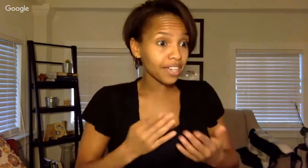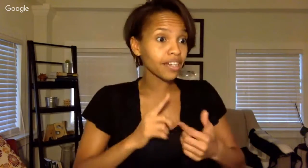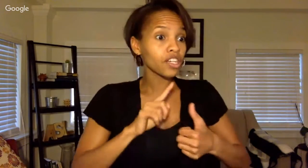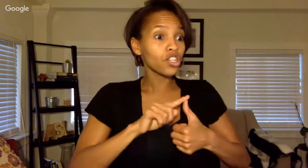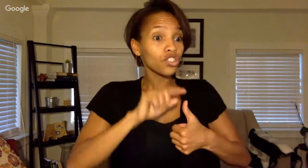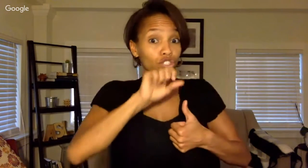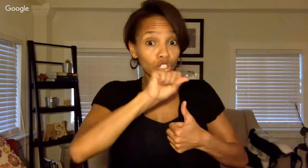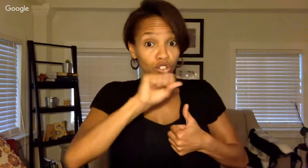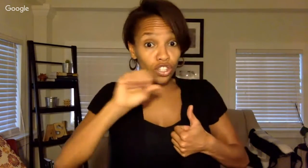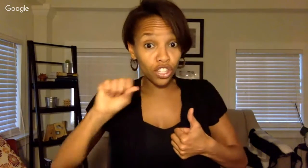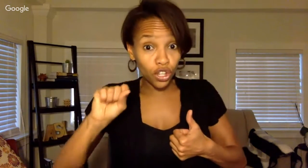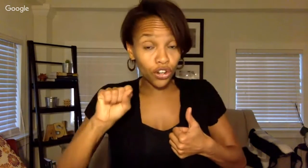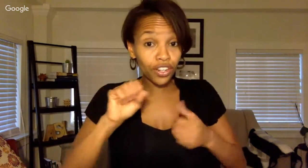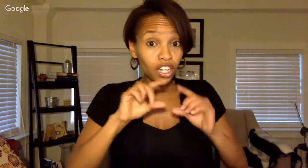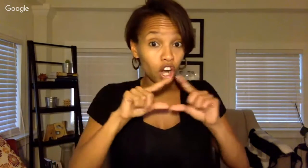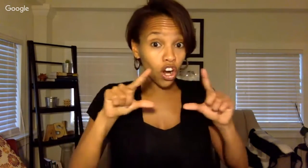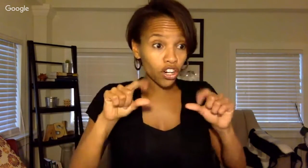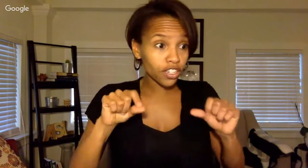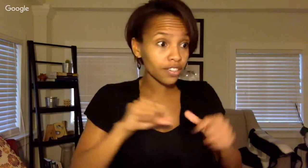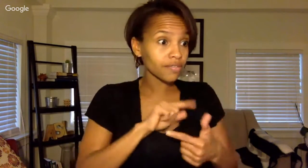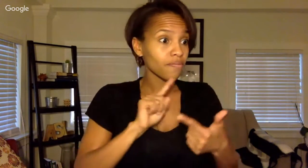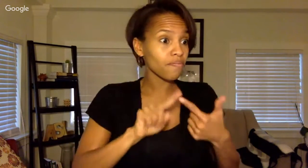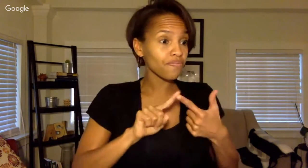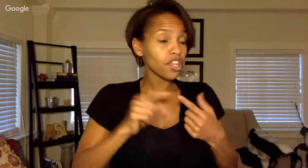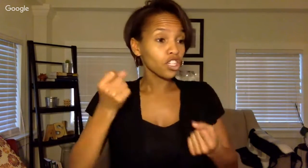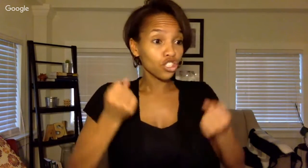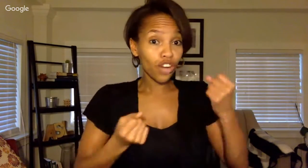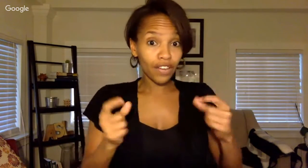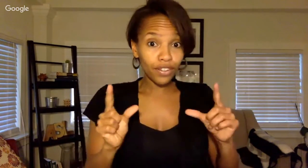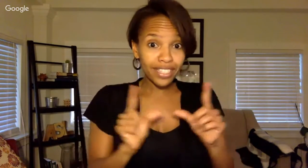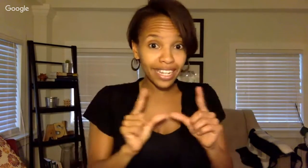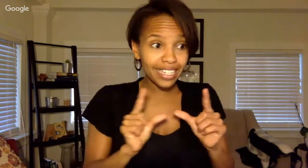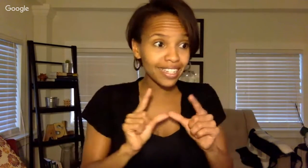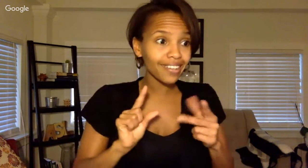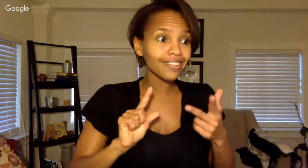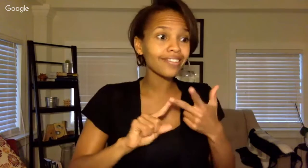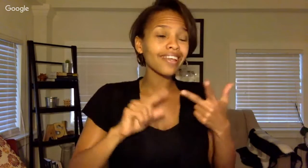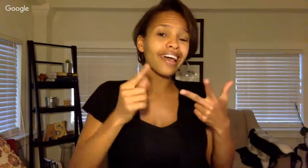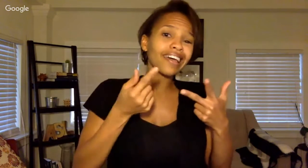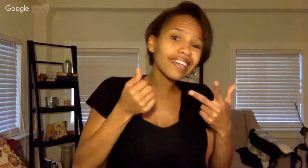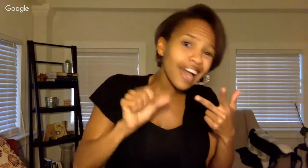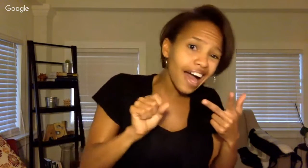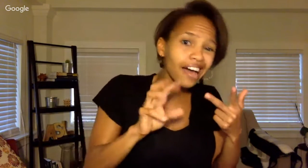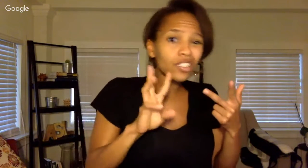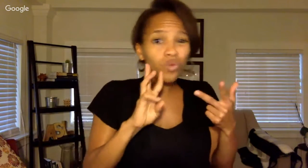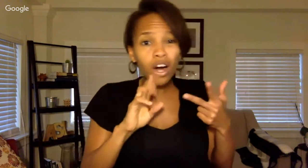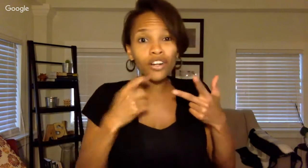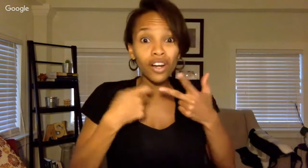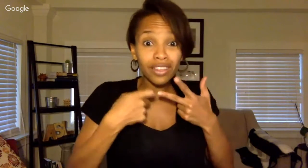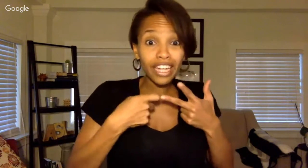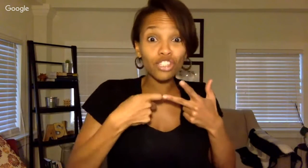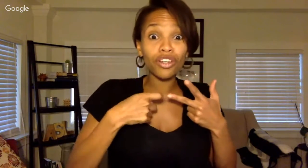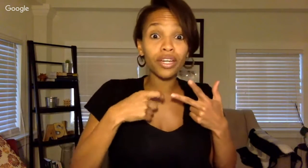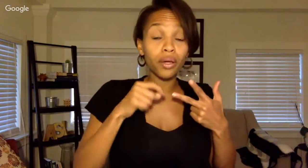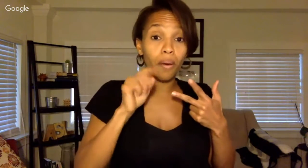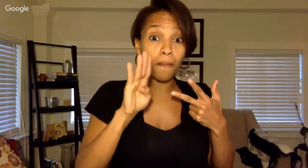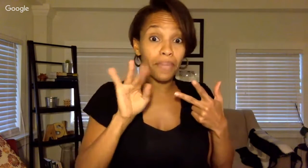bring Social Security card, driver's license, gas, water, electric